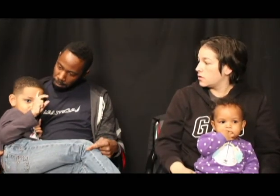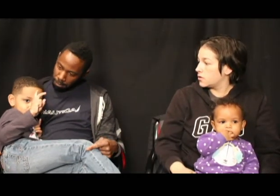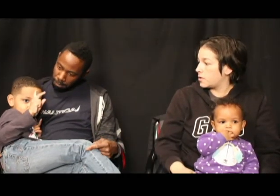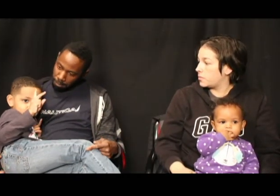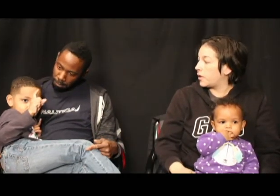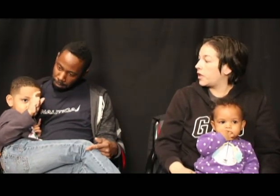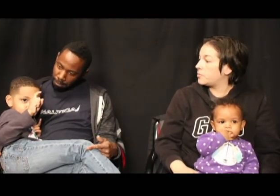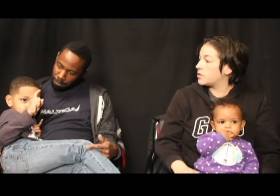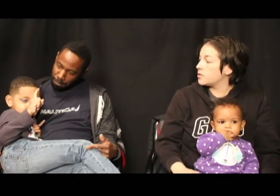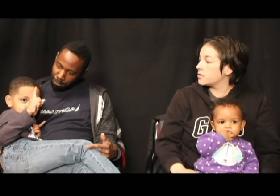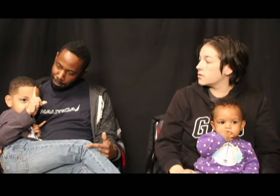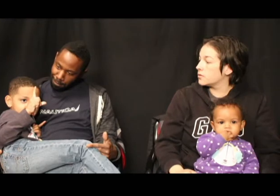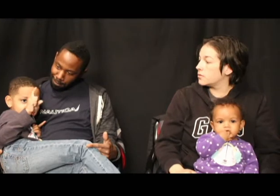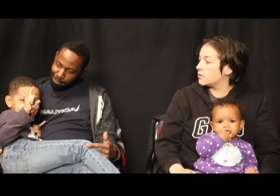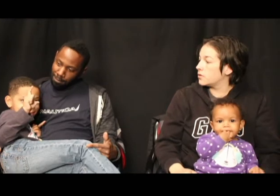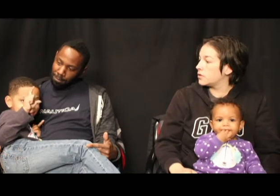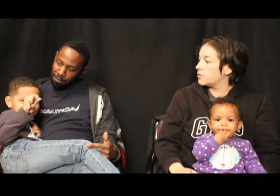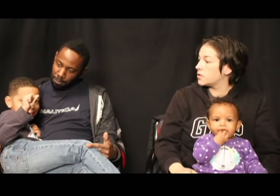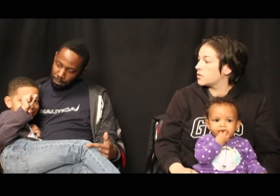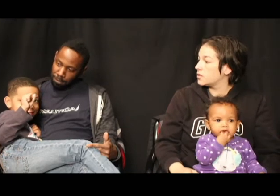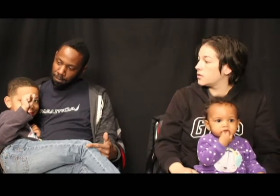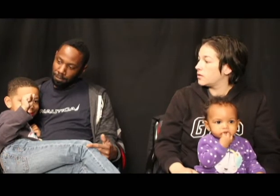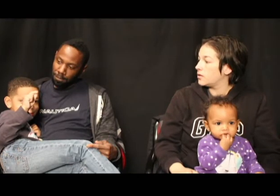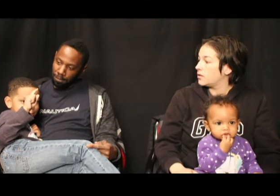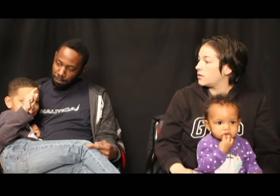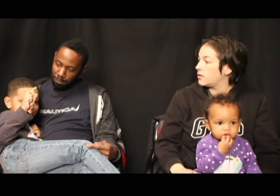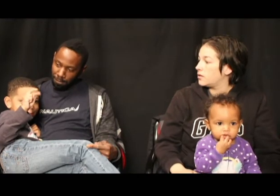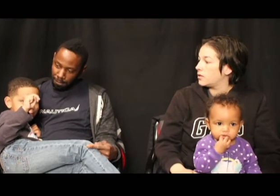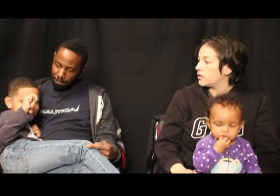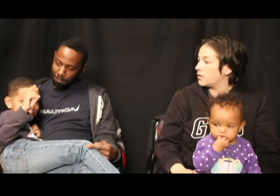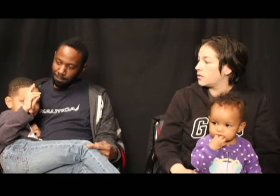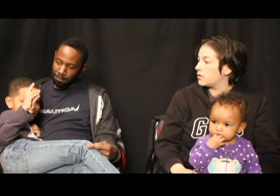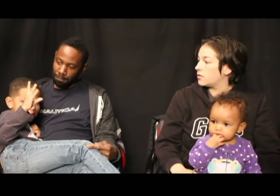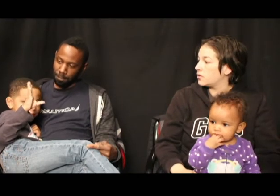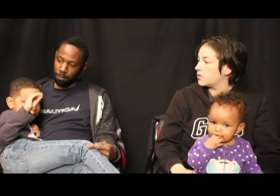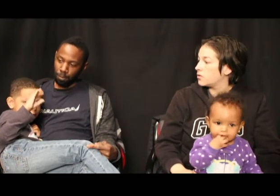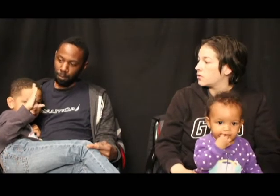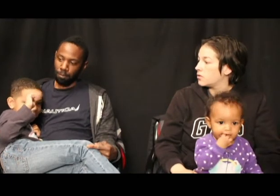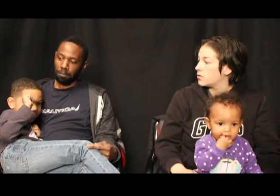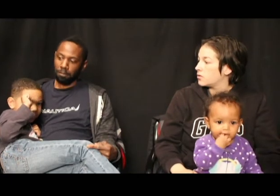Say, my name is? My name is Brandon.